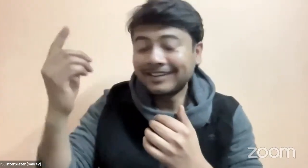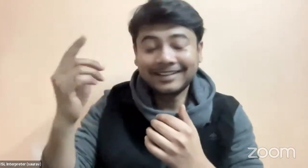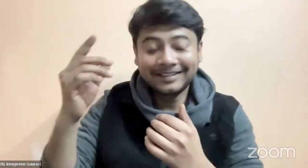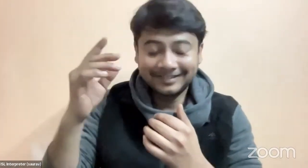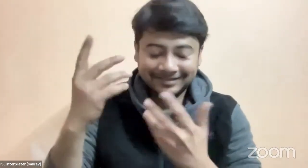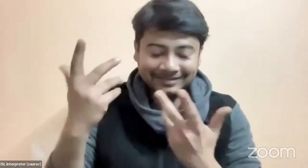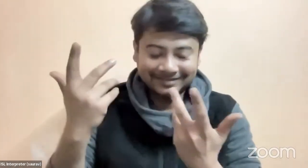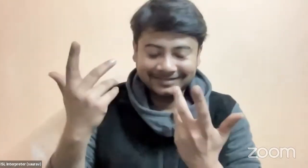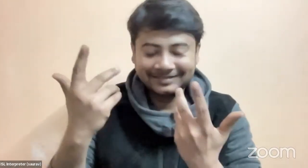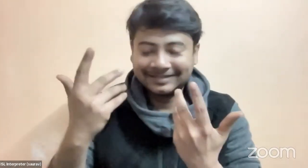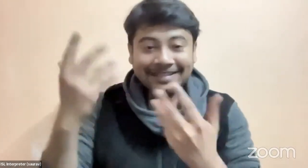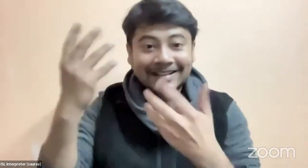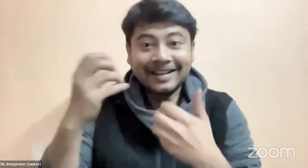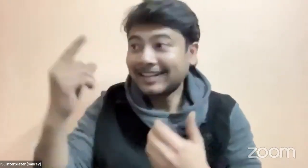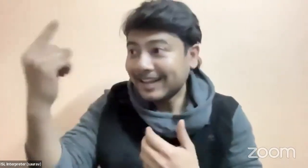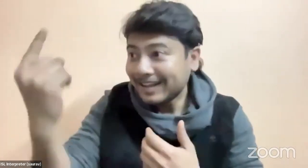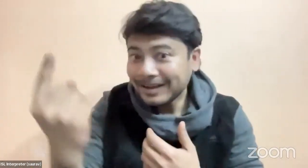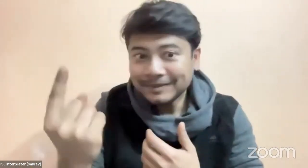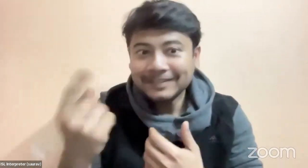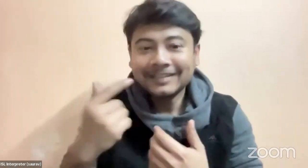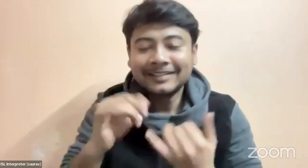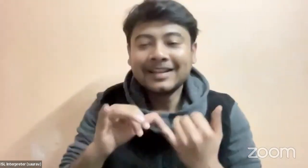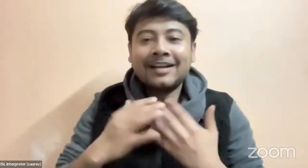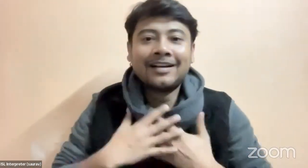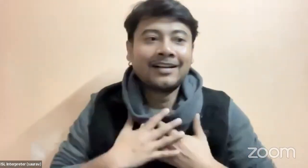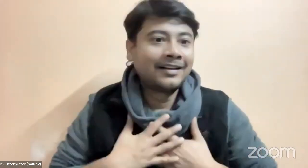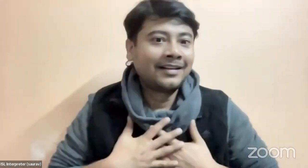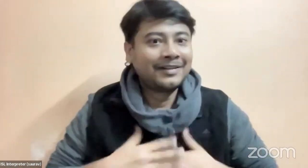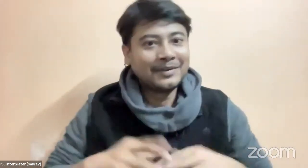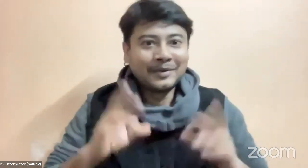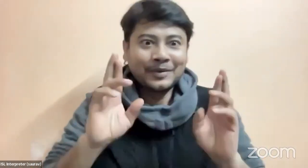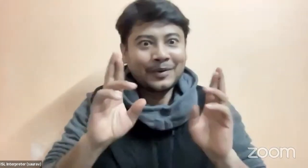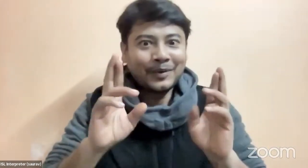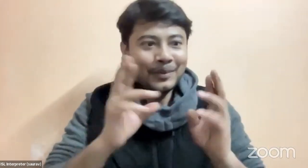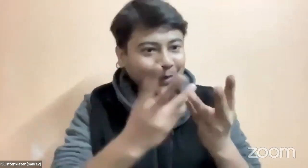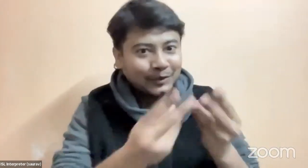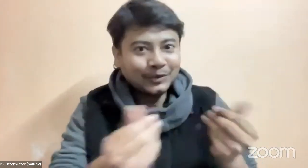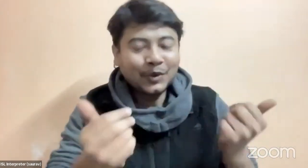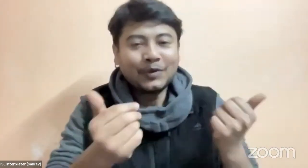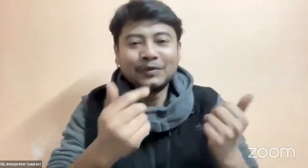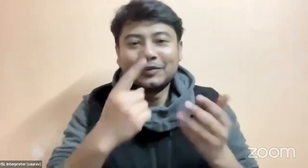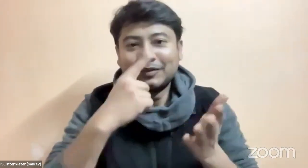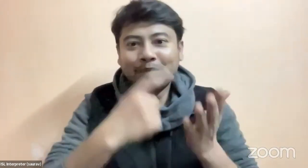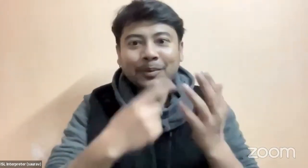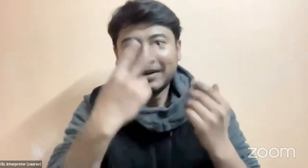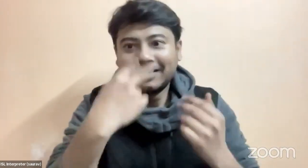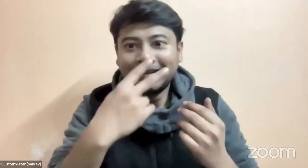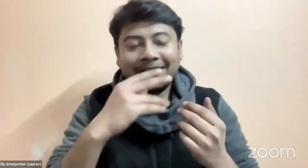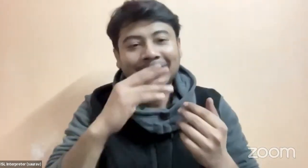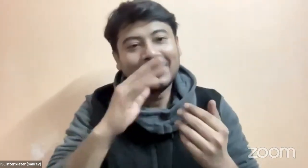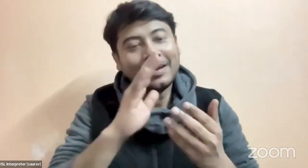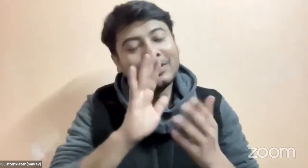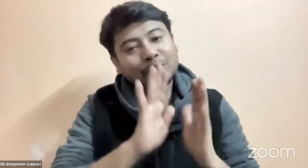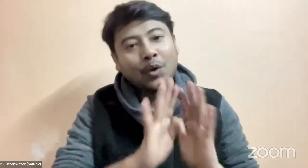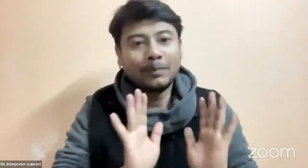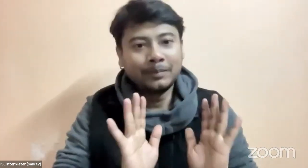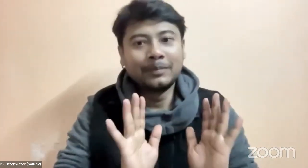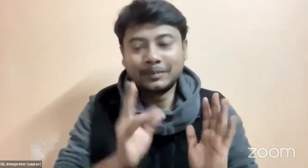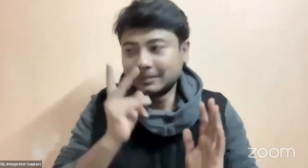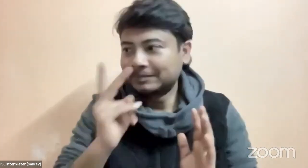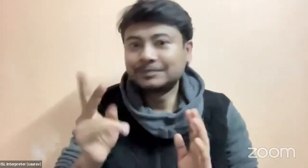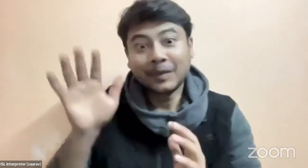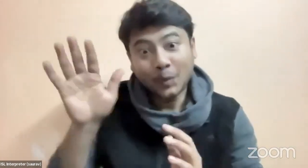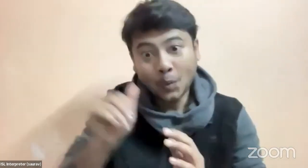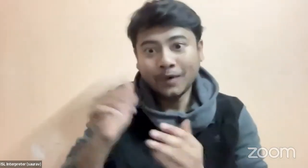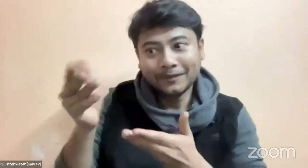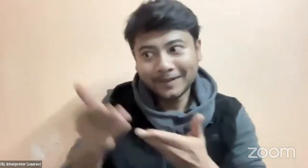Narad Muni comes inside, I will call him inside my house. Now Rukmini will stop crying. No tension.